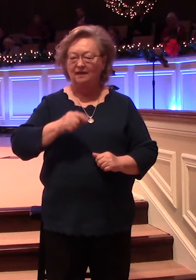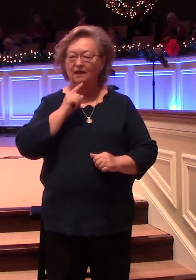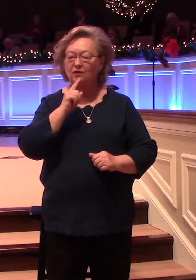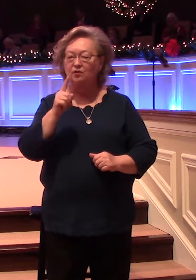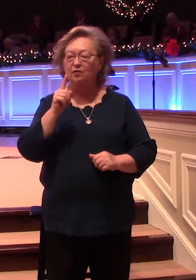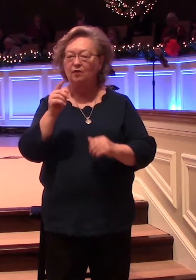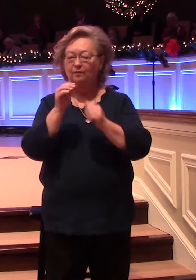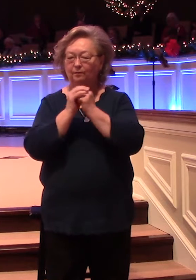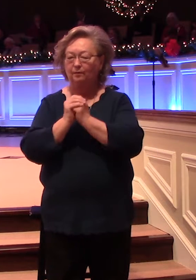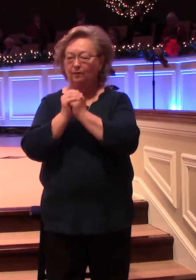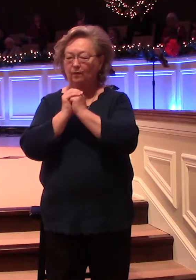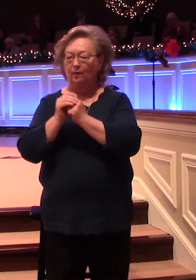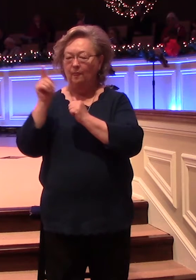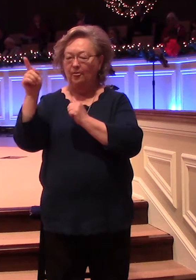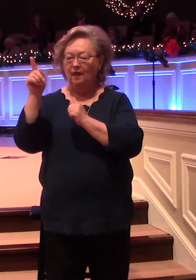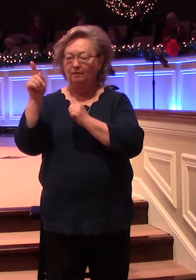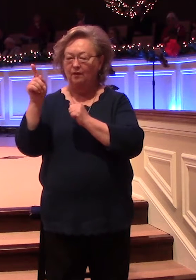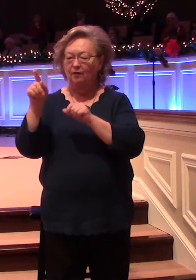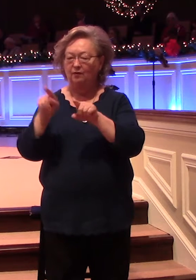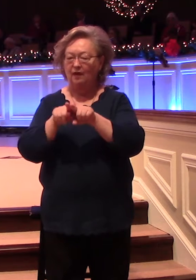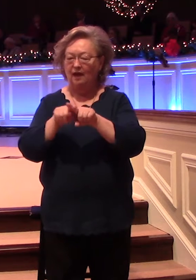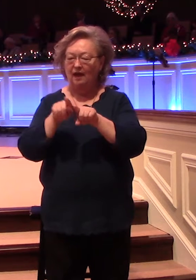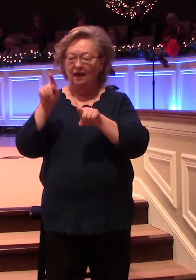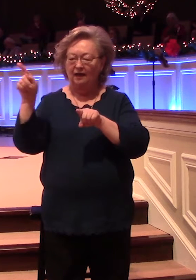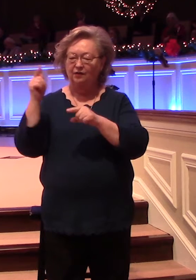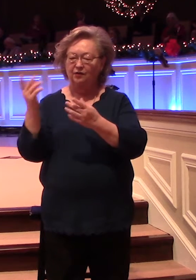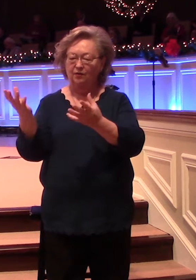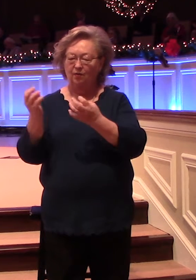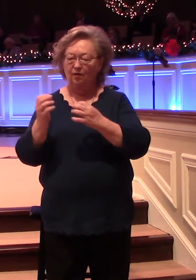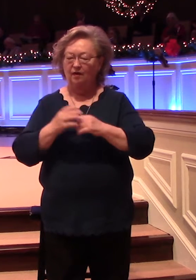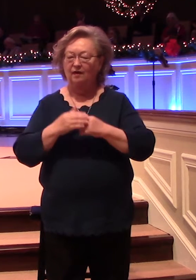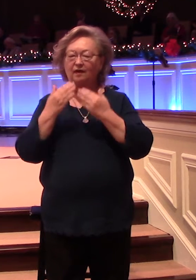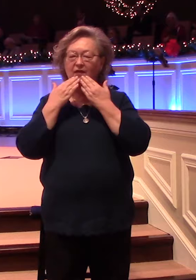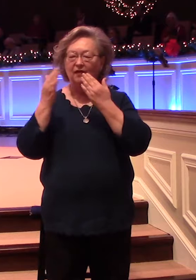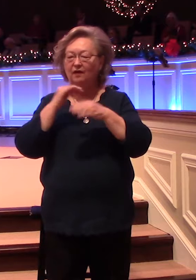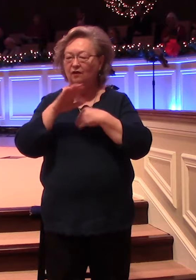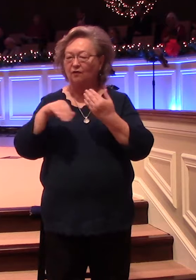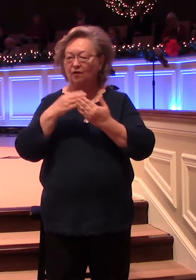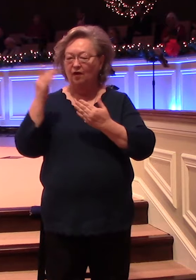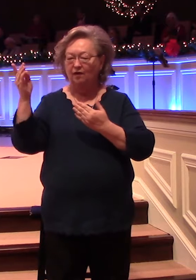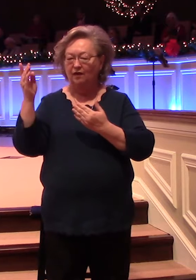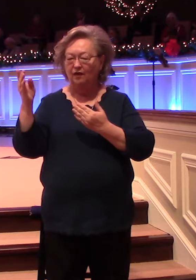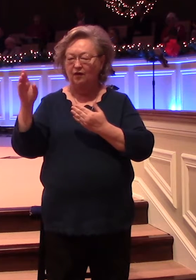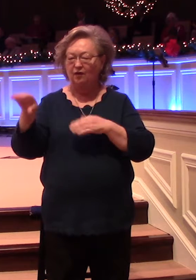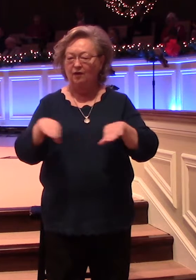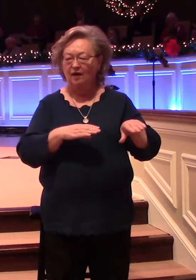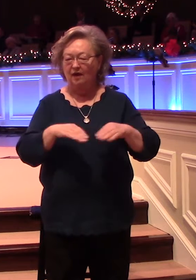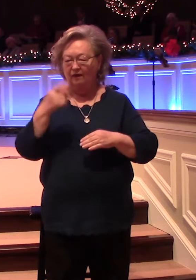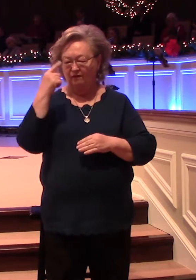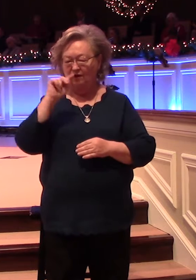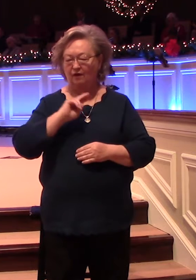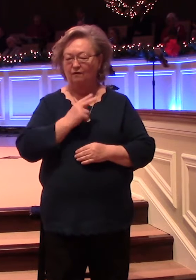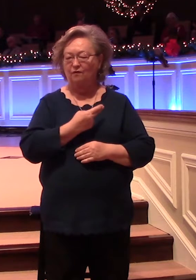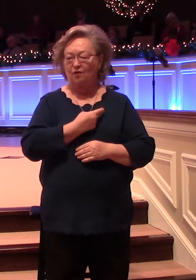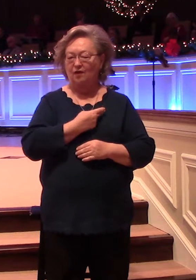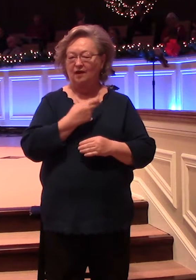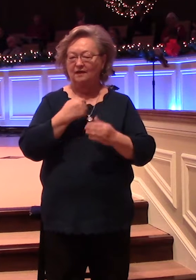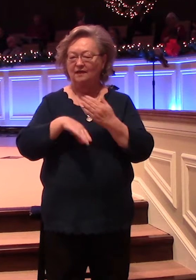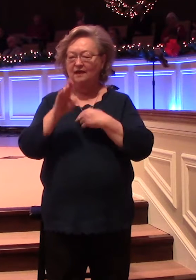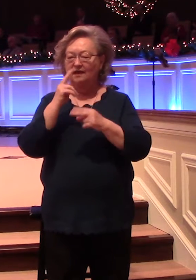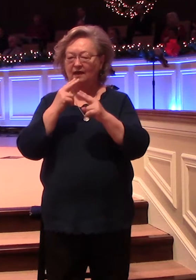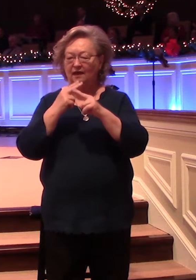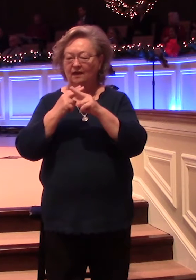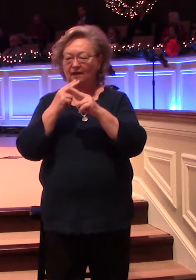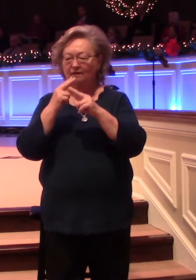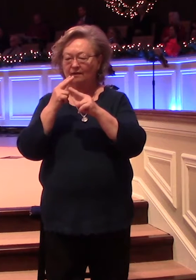to be, Father. No holding back. God, thank you for all that you've done for us, and speak through Dr. Hanks in a mighty way, God, in Christ's name. Amen.